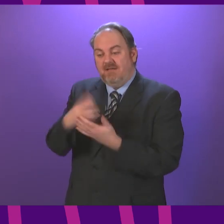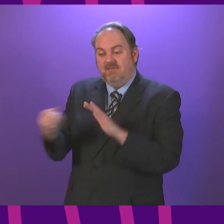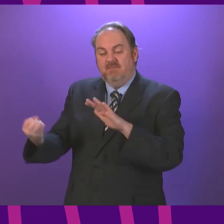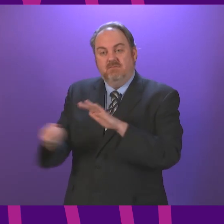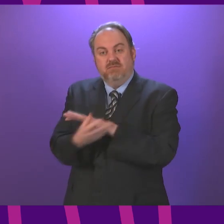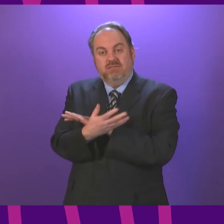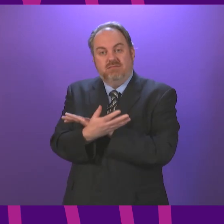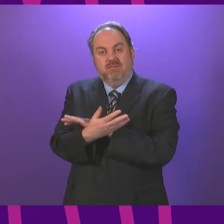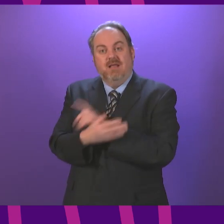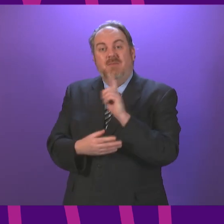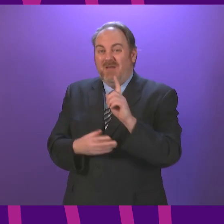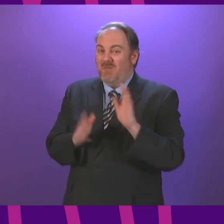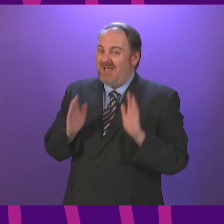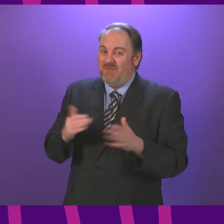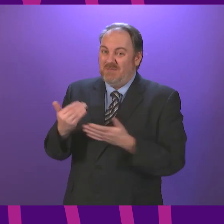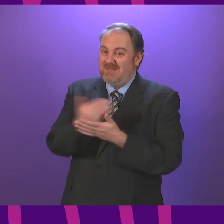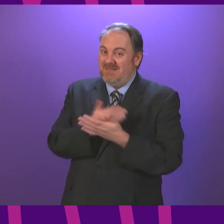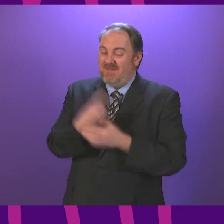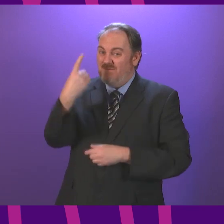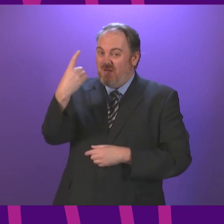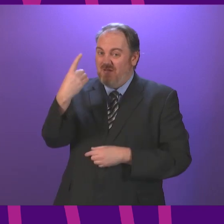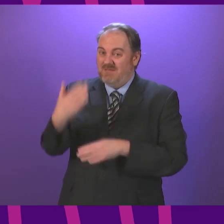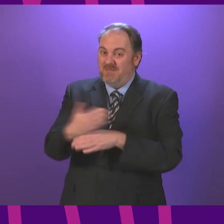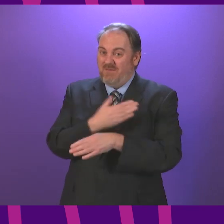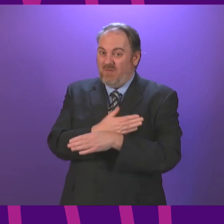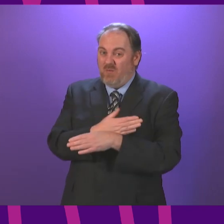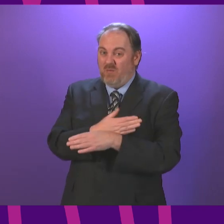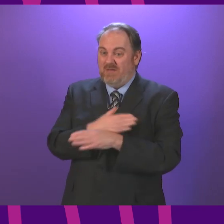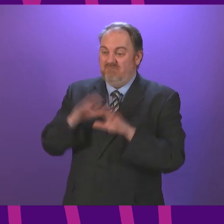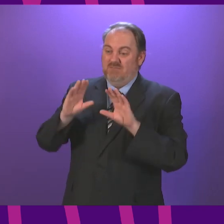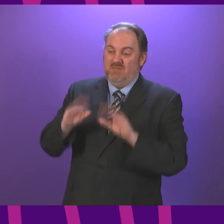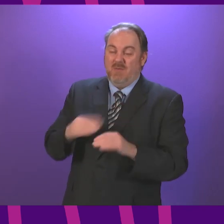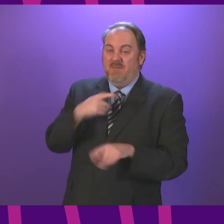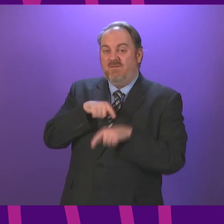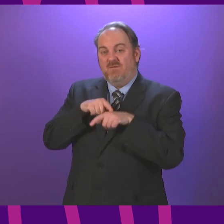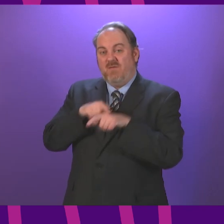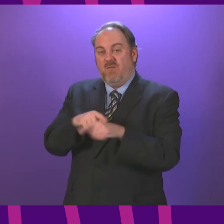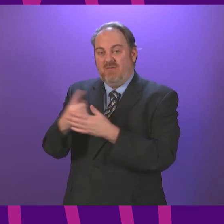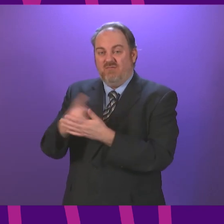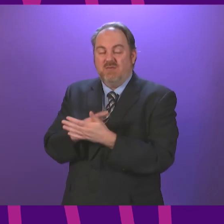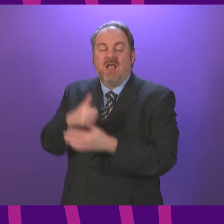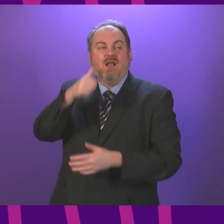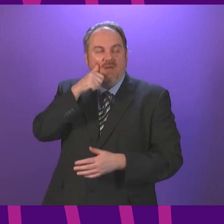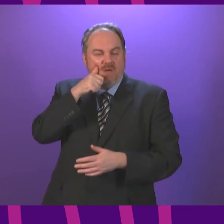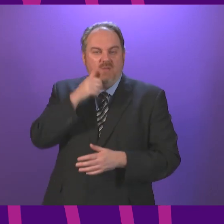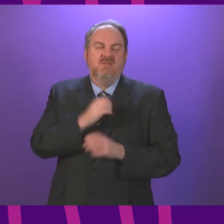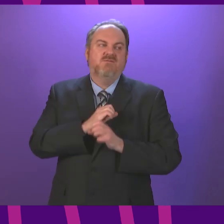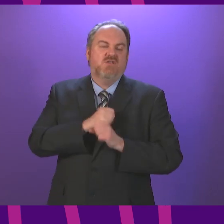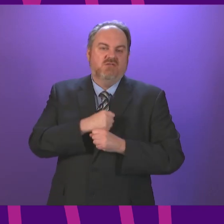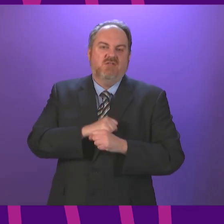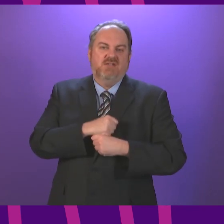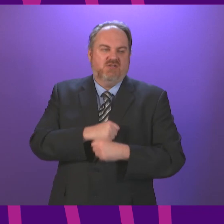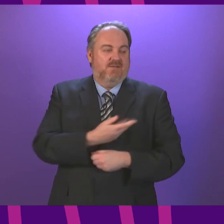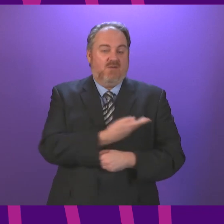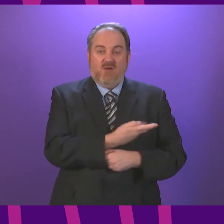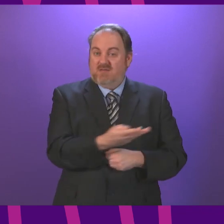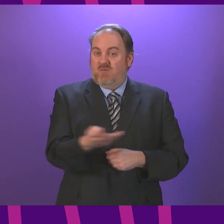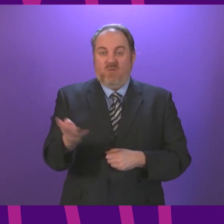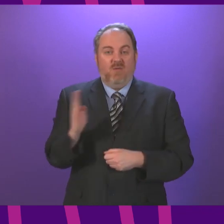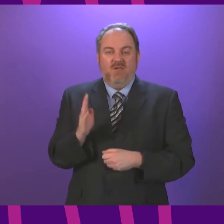and people's lives more generally can get back to normal. Which is why I know it is frustrating for everybody, but we need to keep encouraging